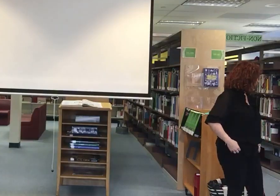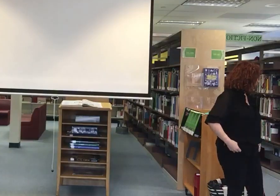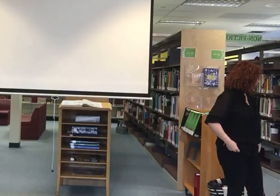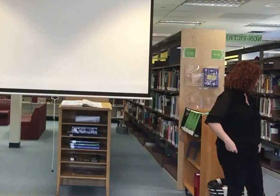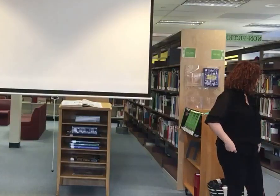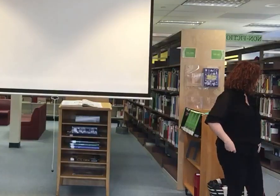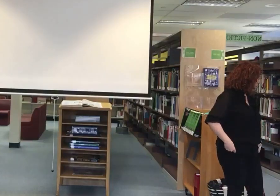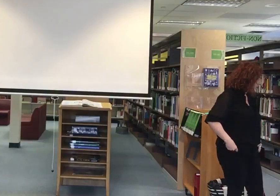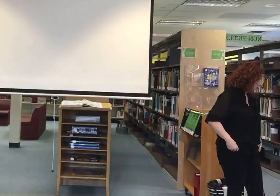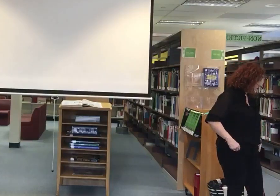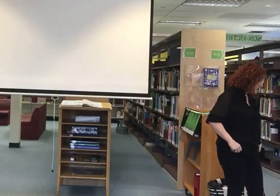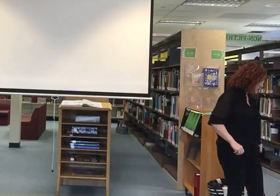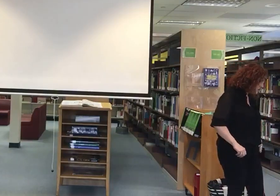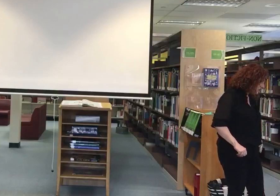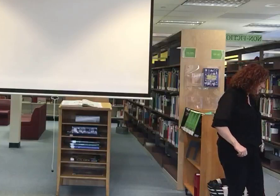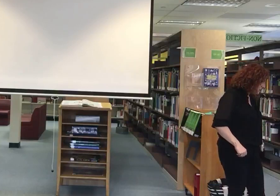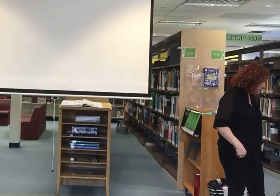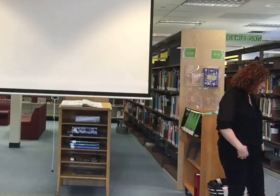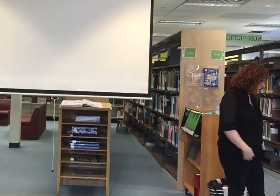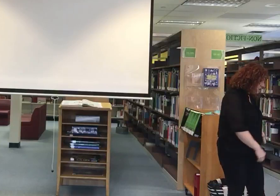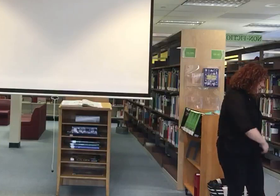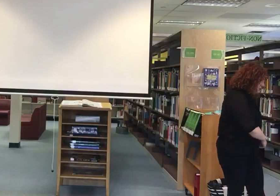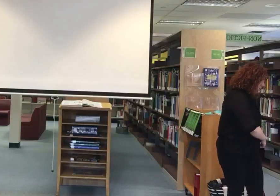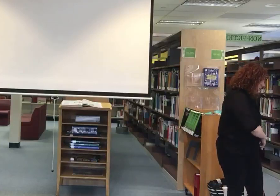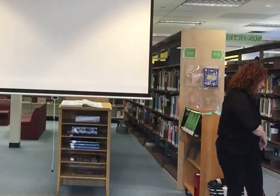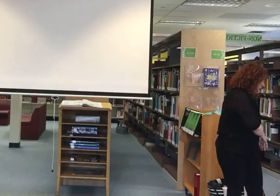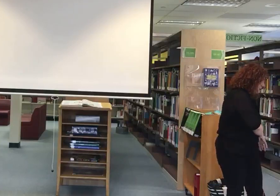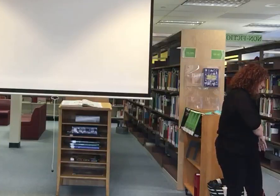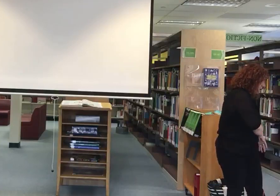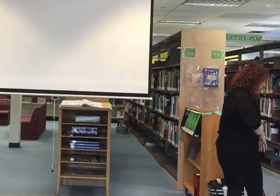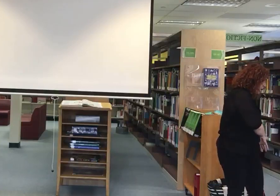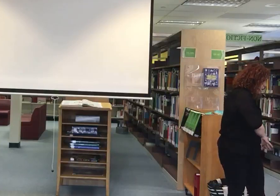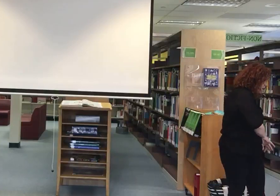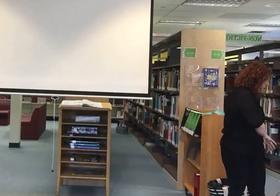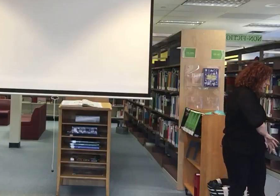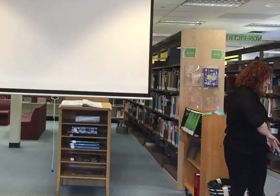They keep, I mean, yeah.